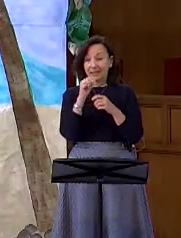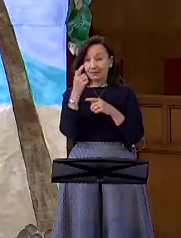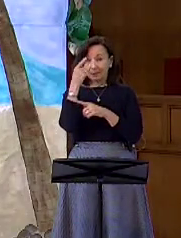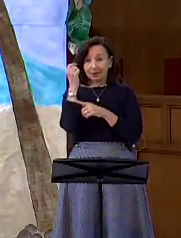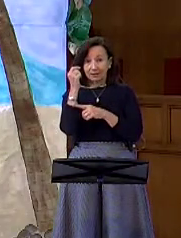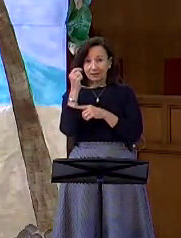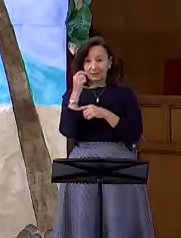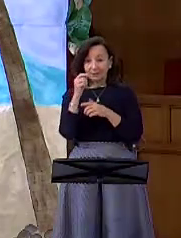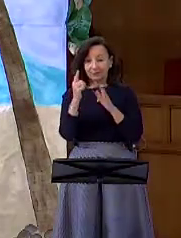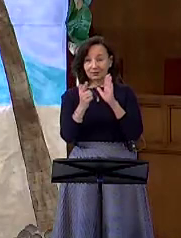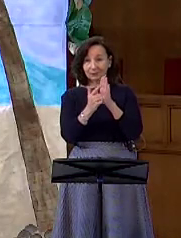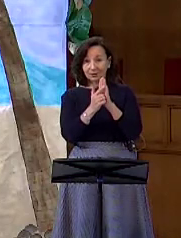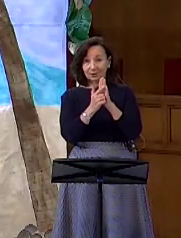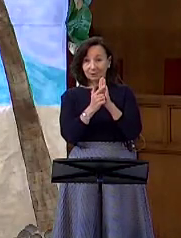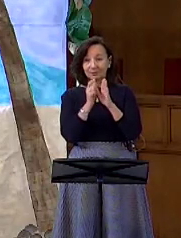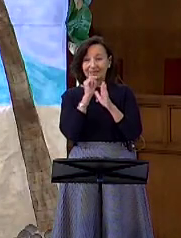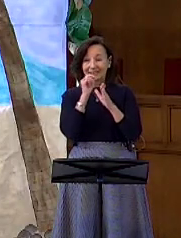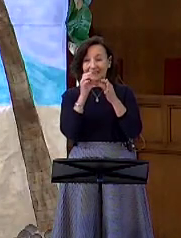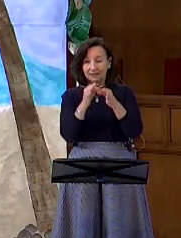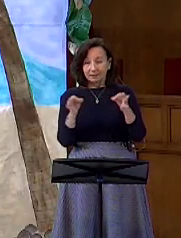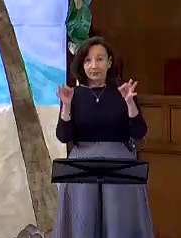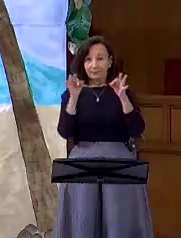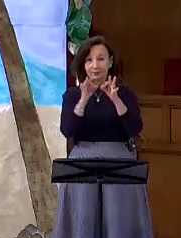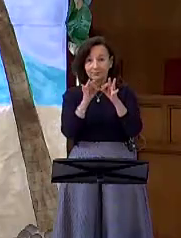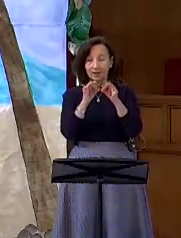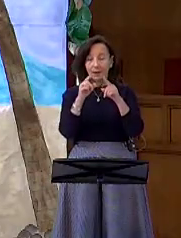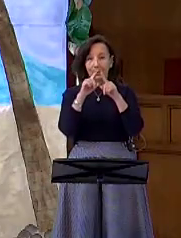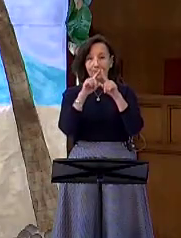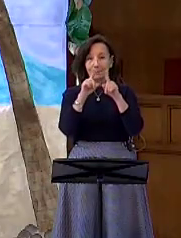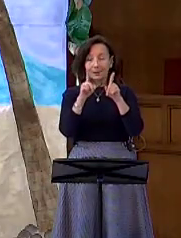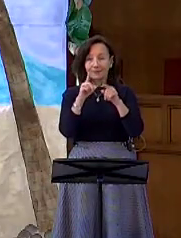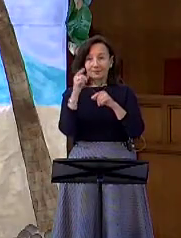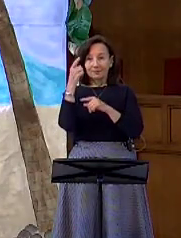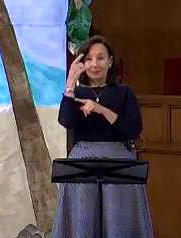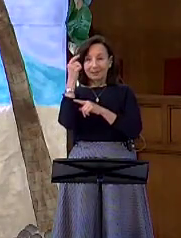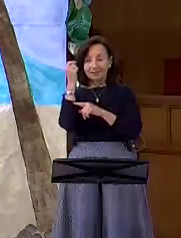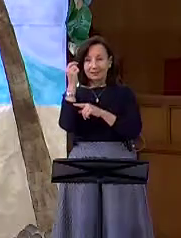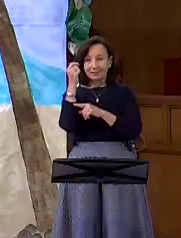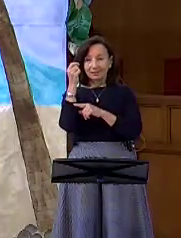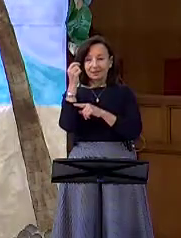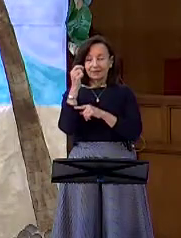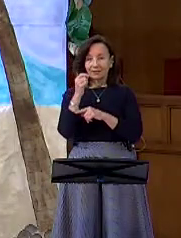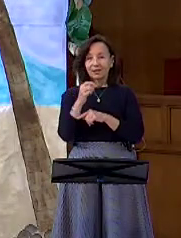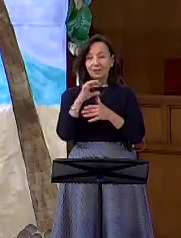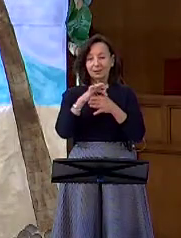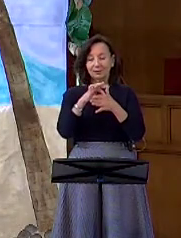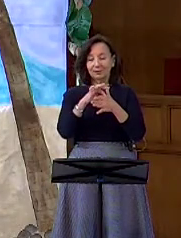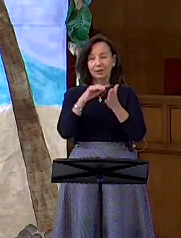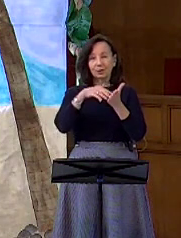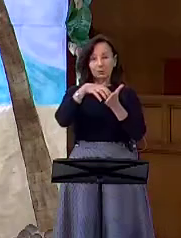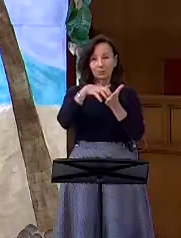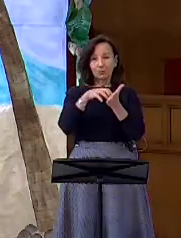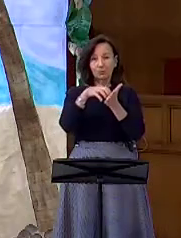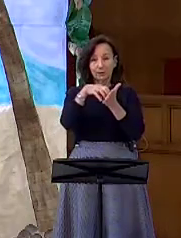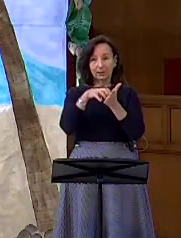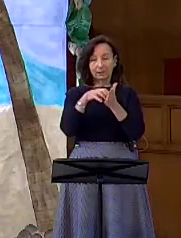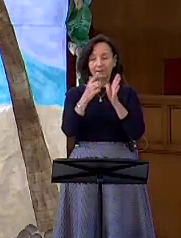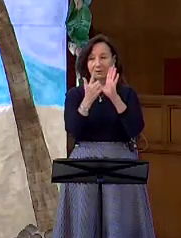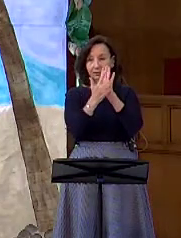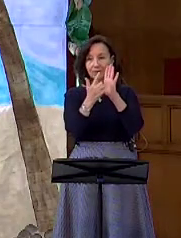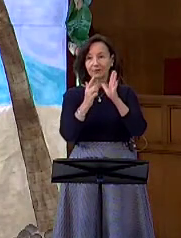law in itself was insufficient, but because the flesh weakened the